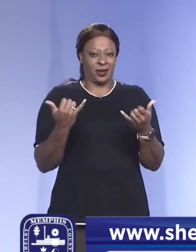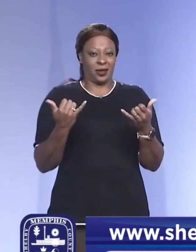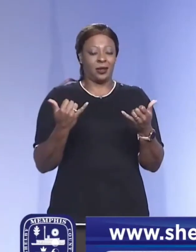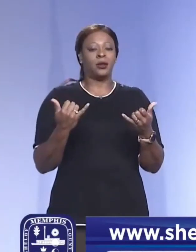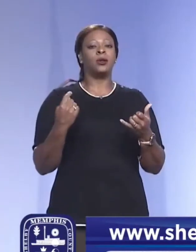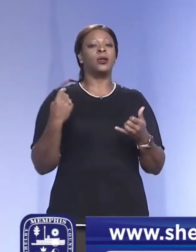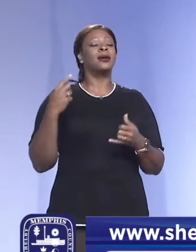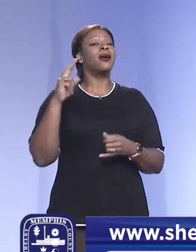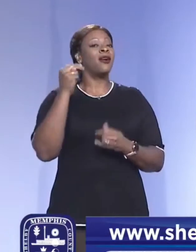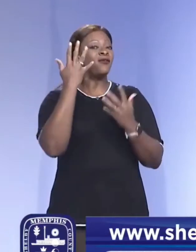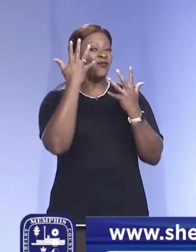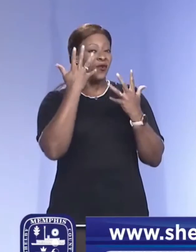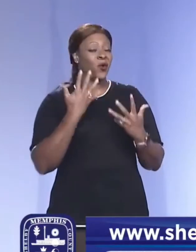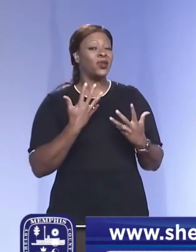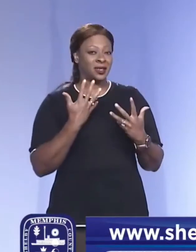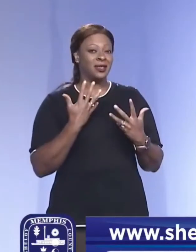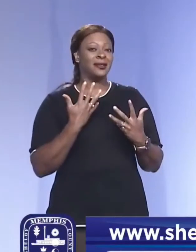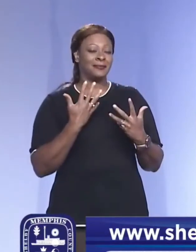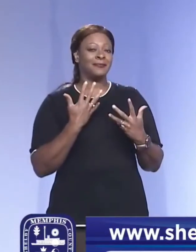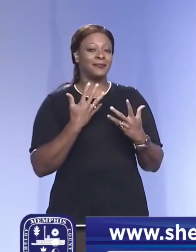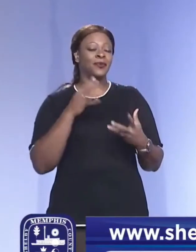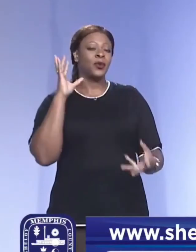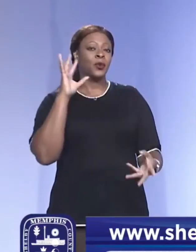also, unfortunately, have had